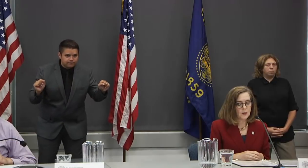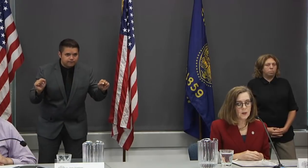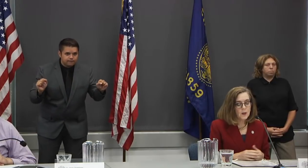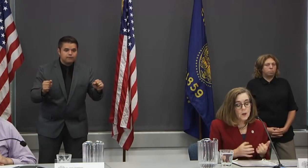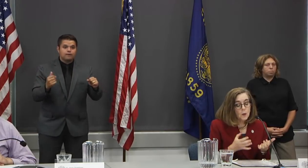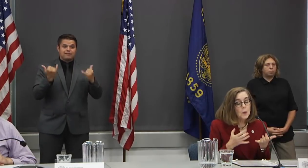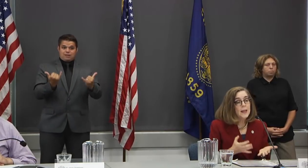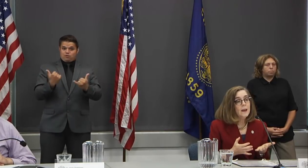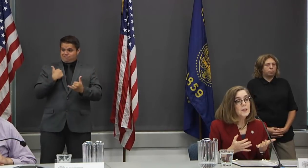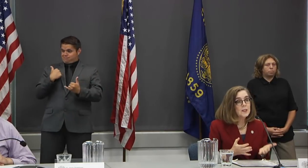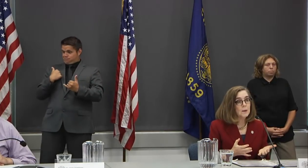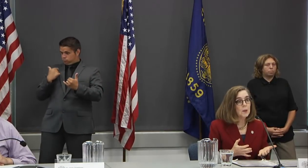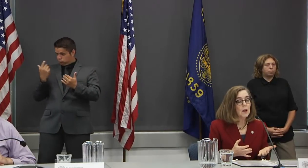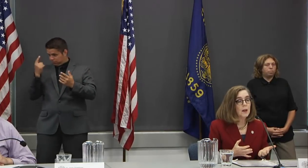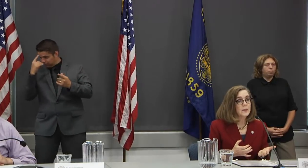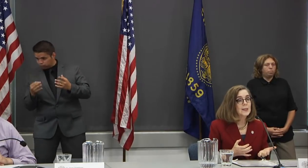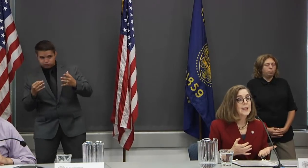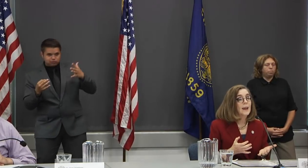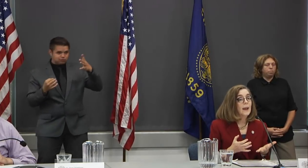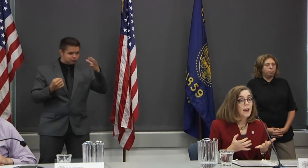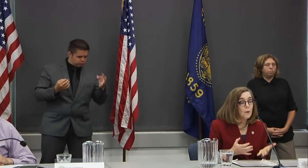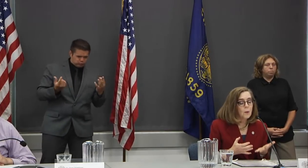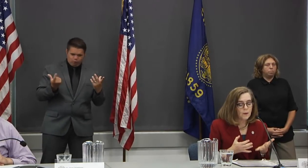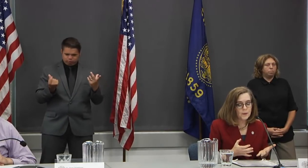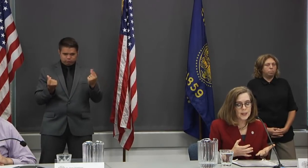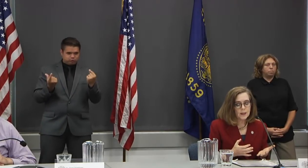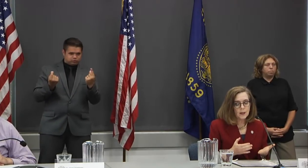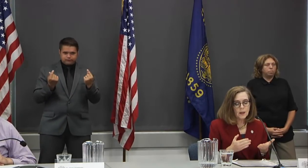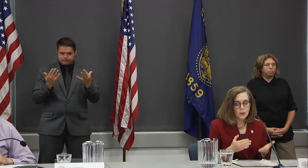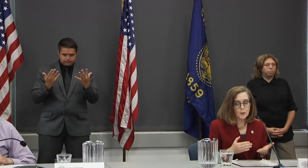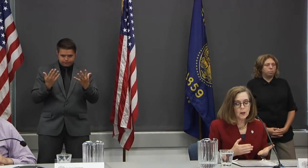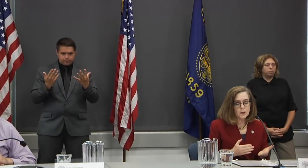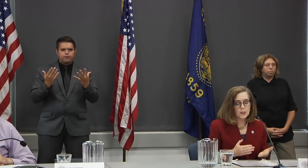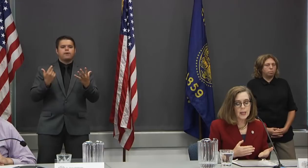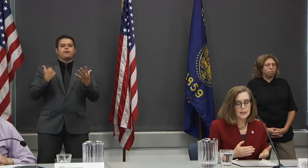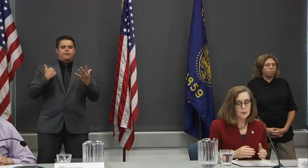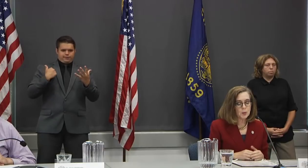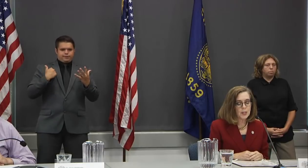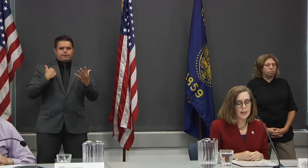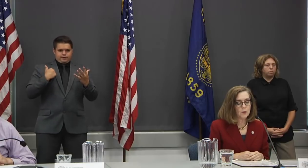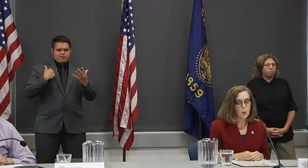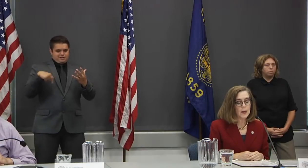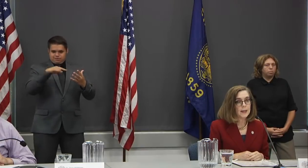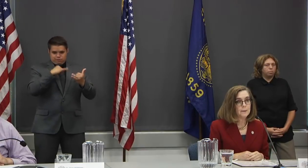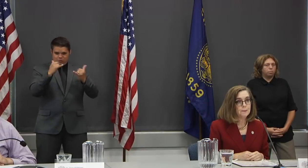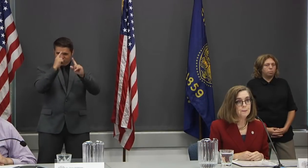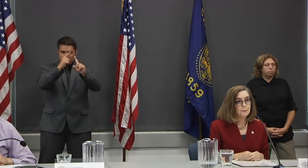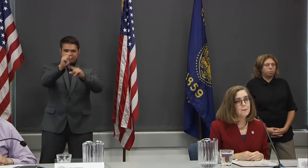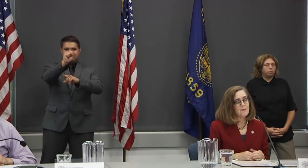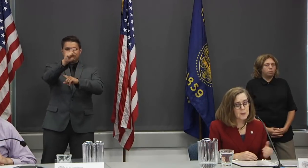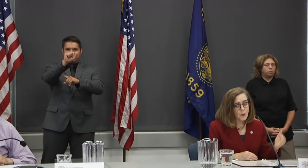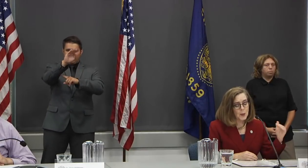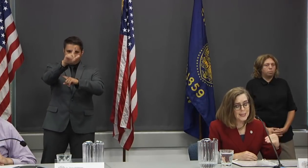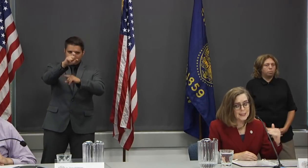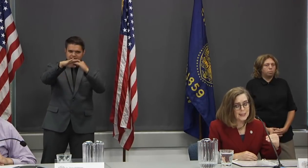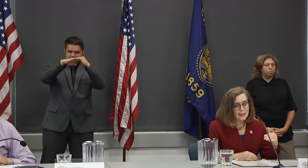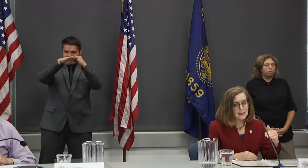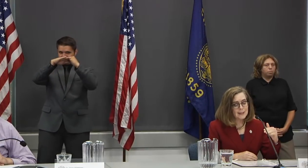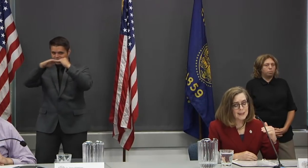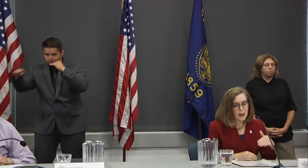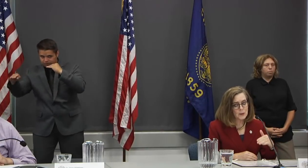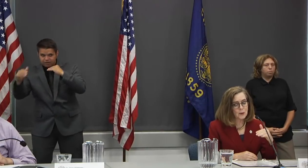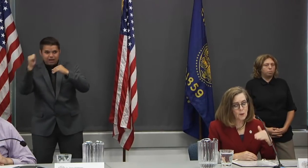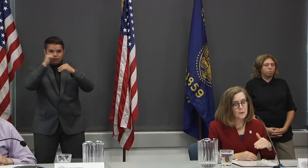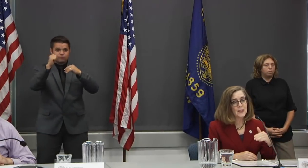choice. We have stabilized at roughly 300 cases per day in Oregon. We need to